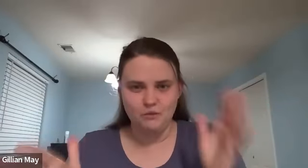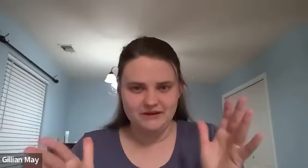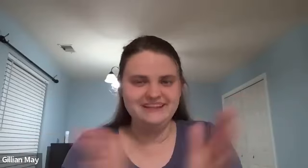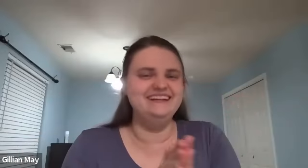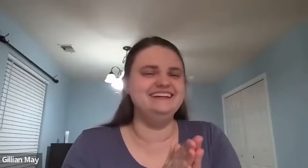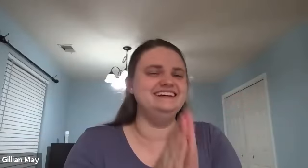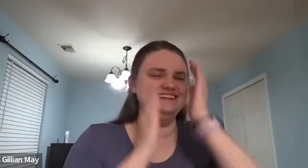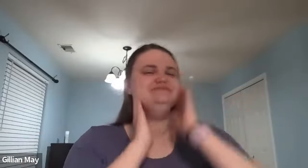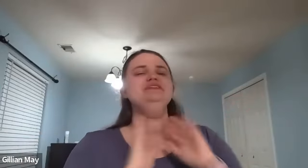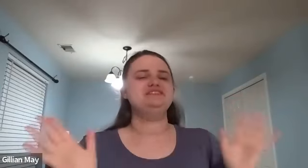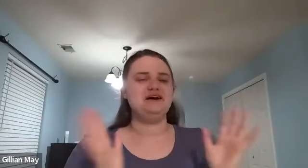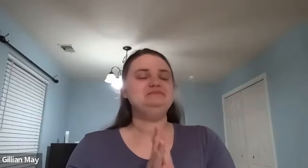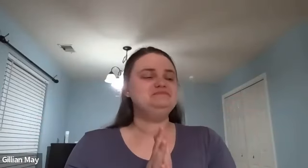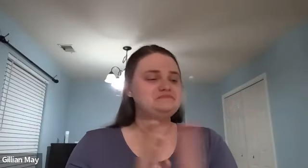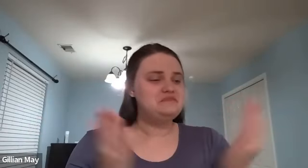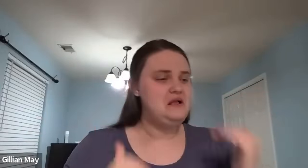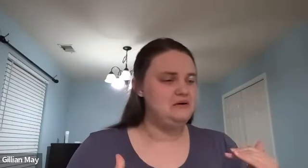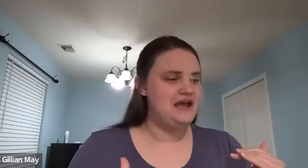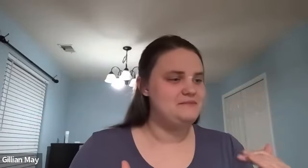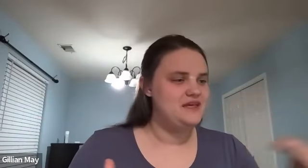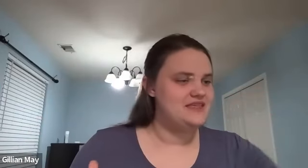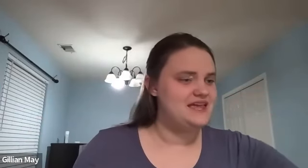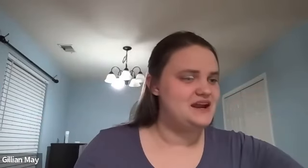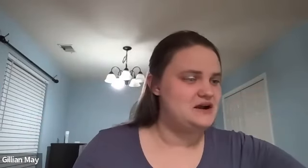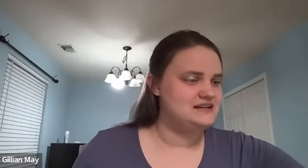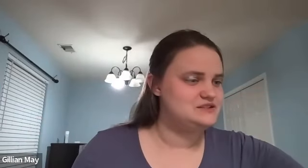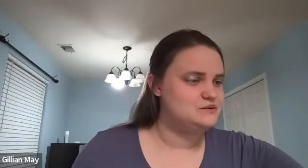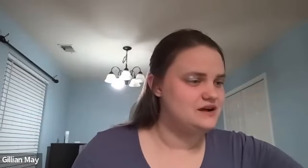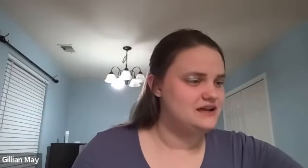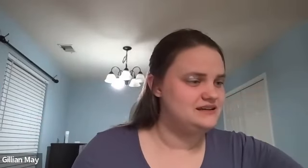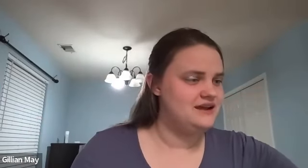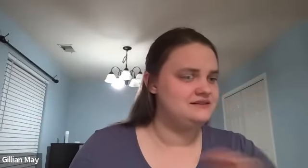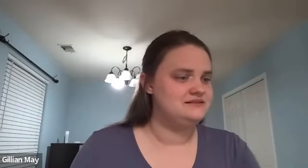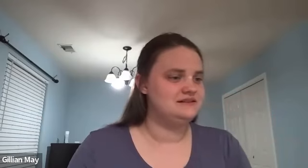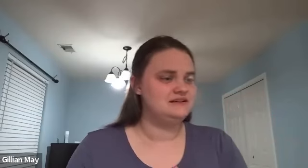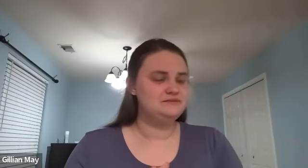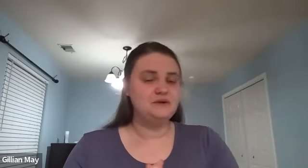woman? So, okay. Then our next one.